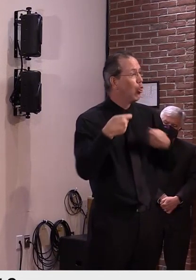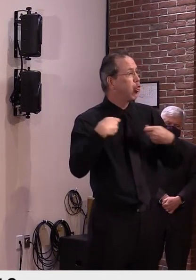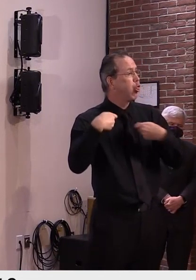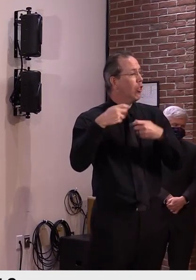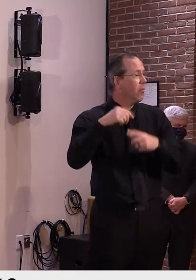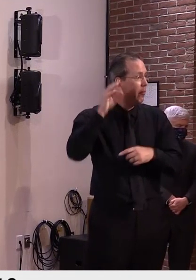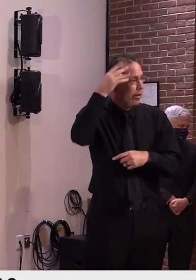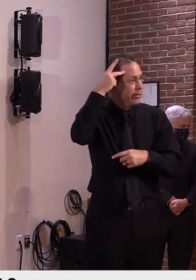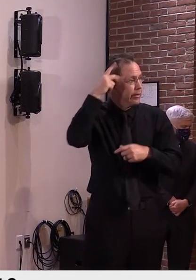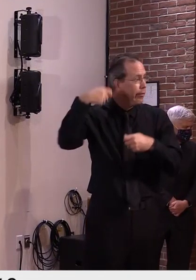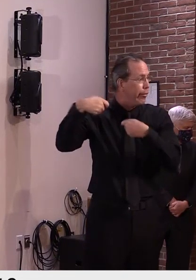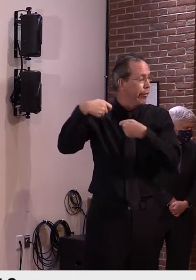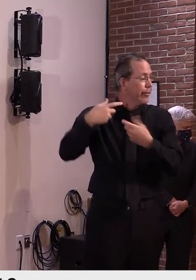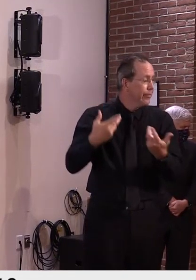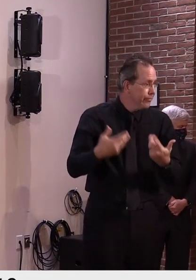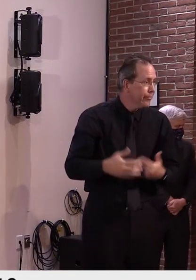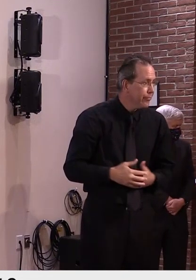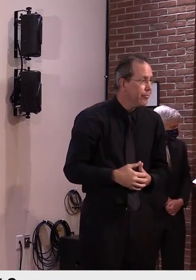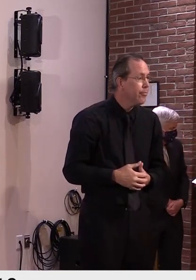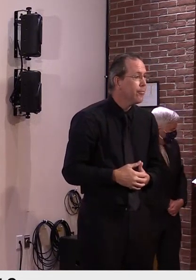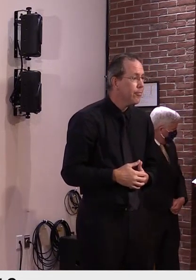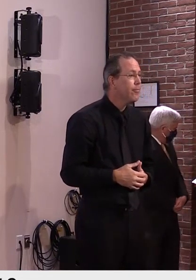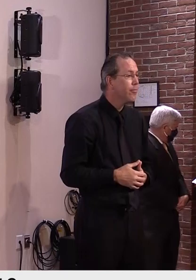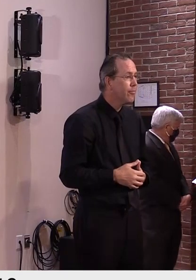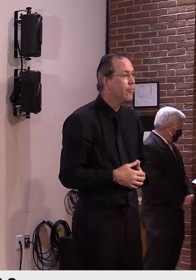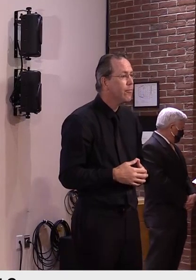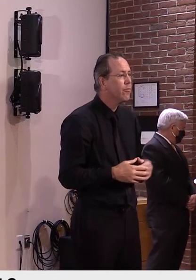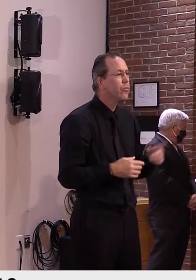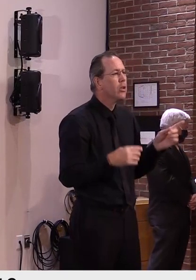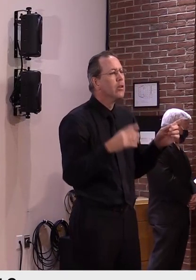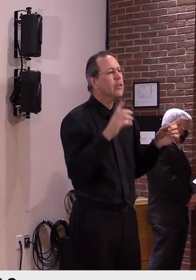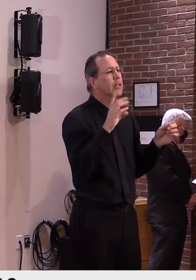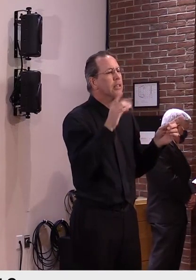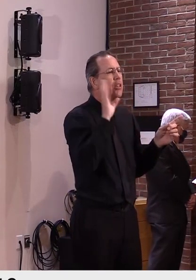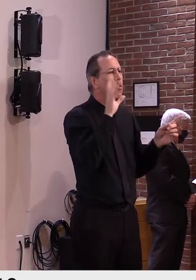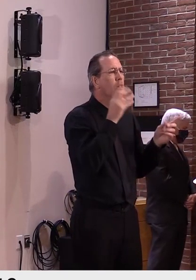be coming out in the timely fashion that had been planned.